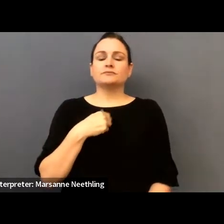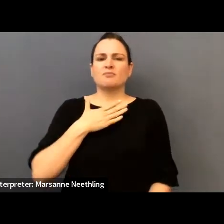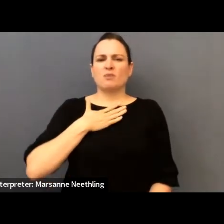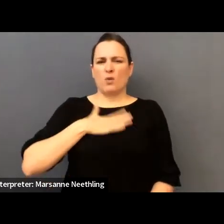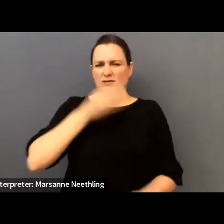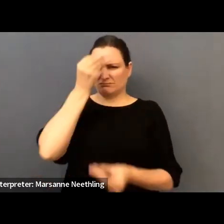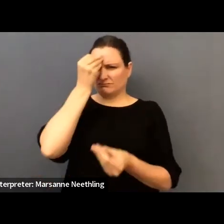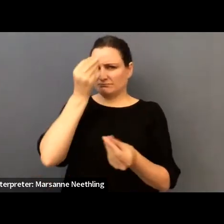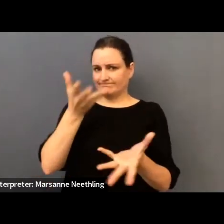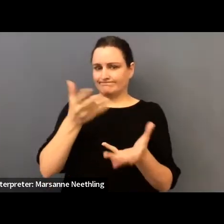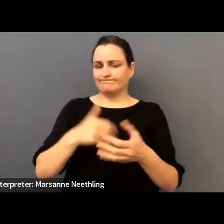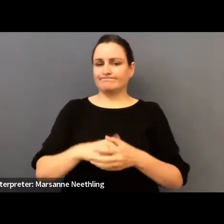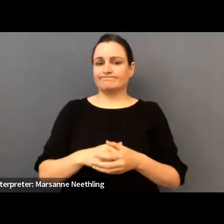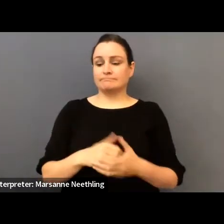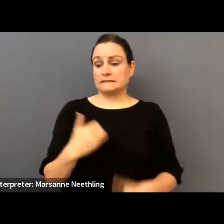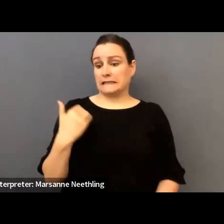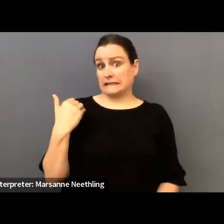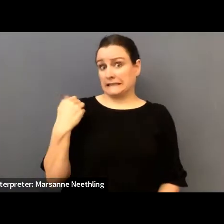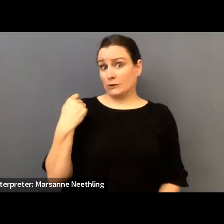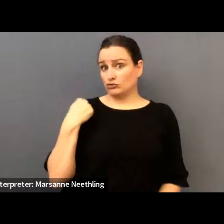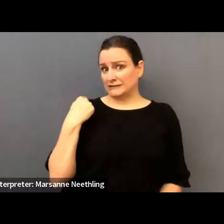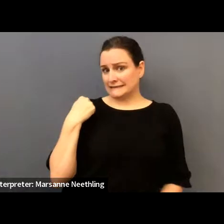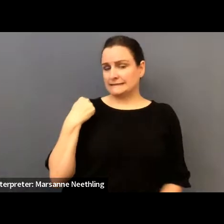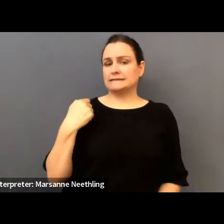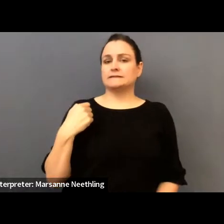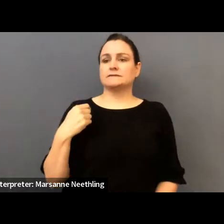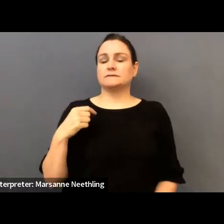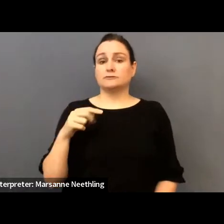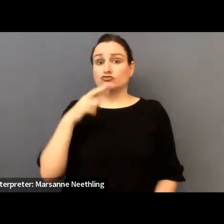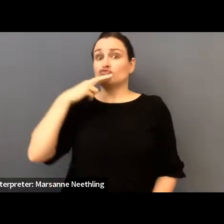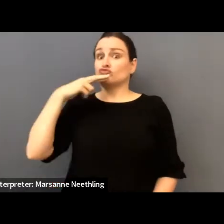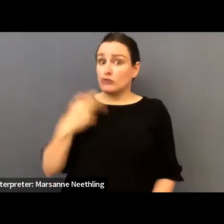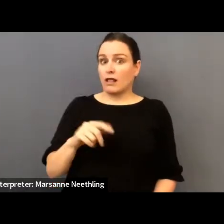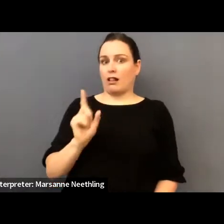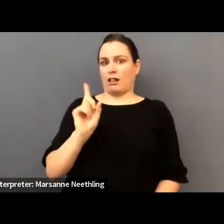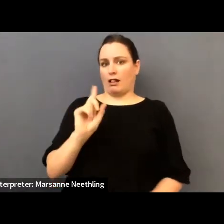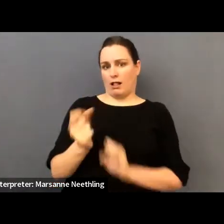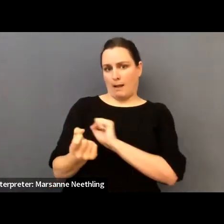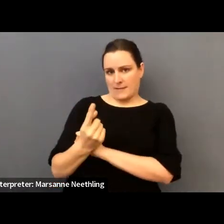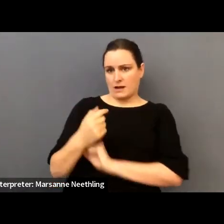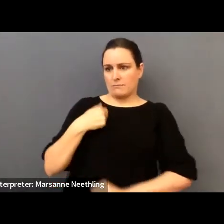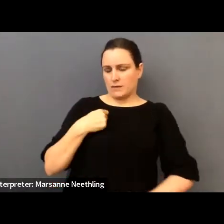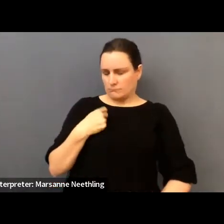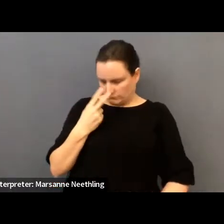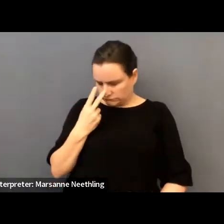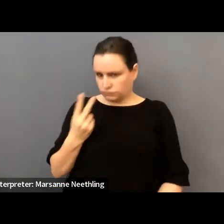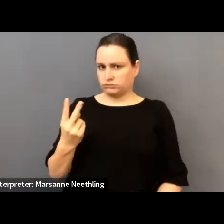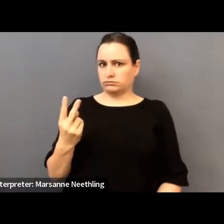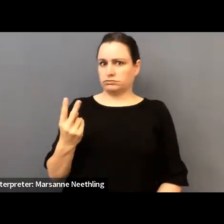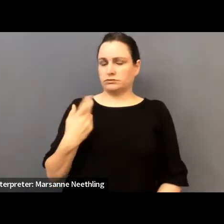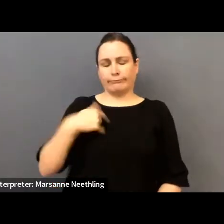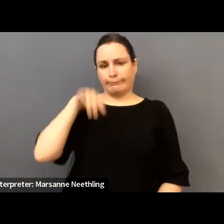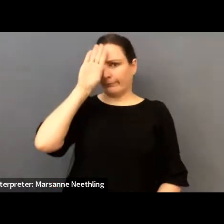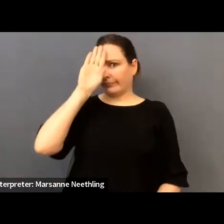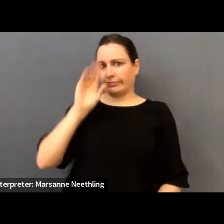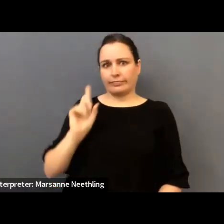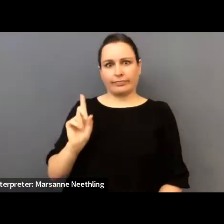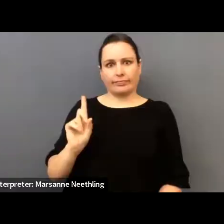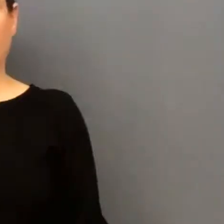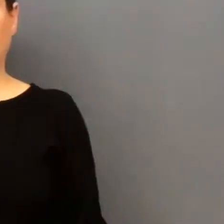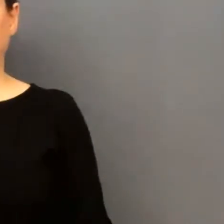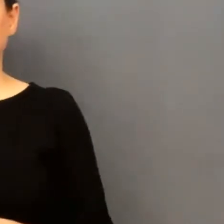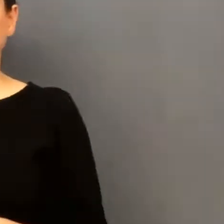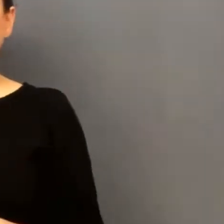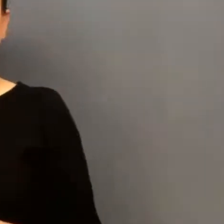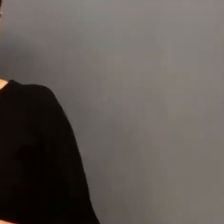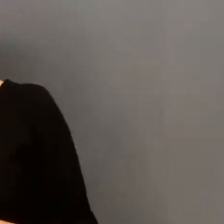recently had an encounter with, and I think this is the reality as well in South Africa. We currently don't have a lot of deaf